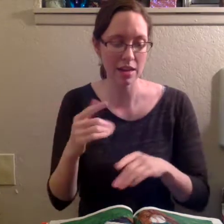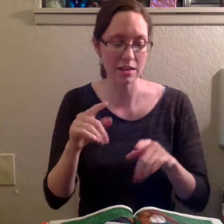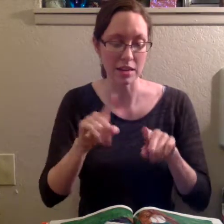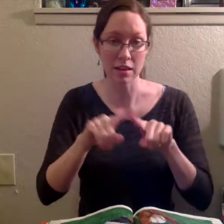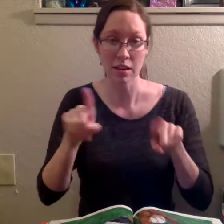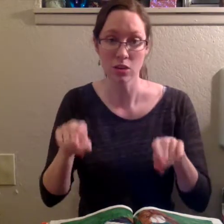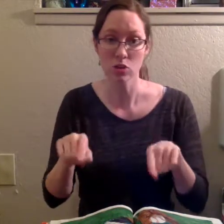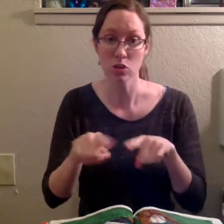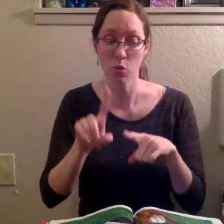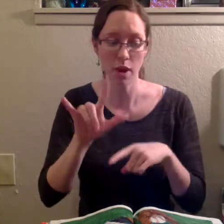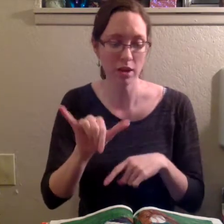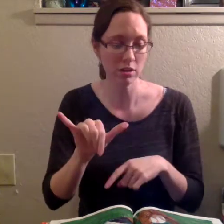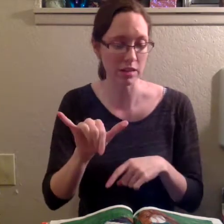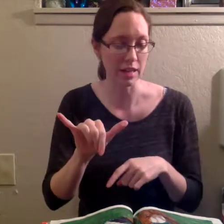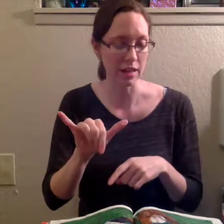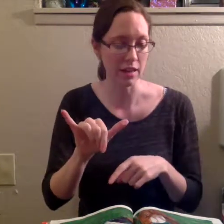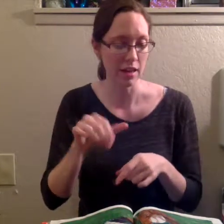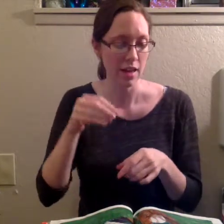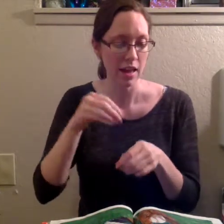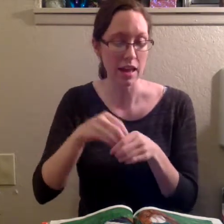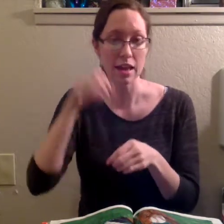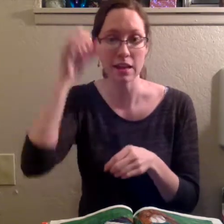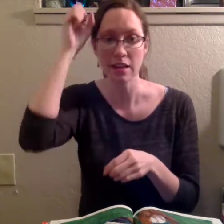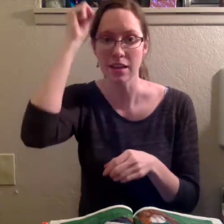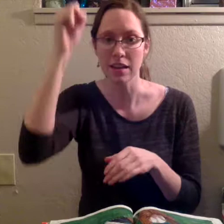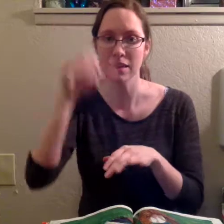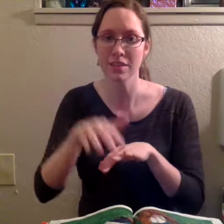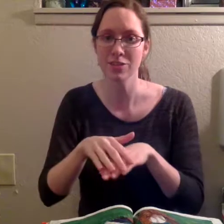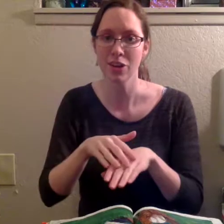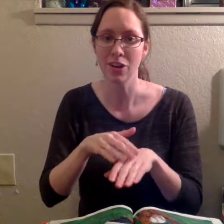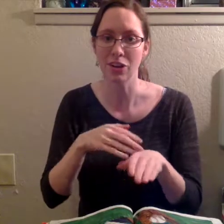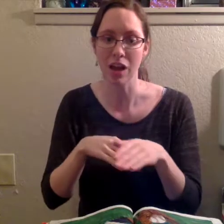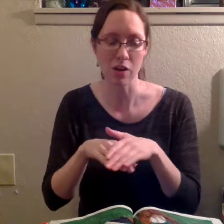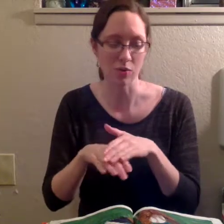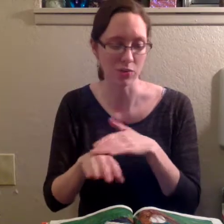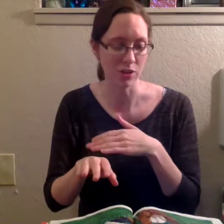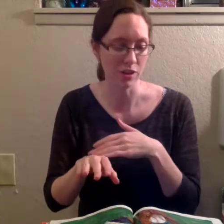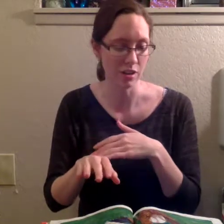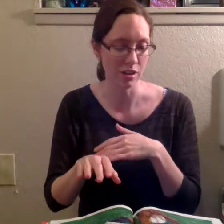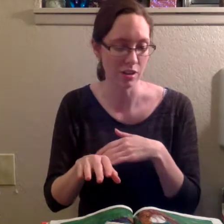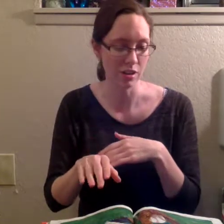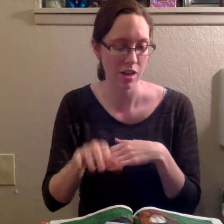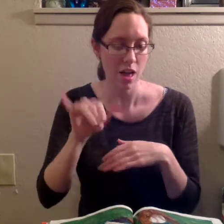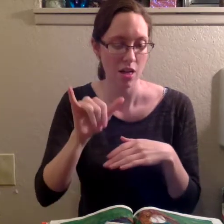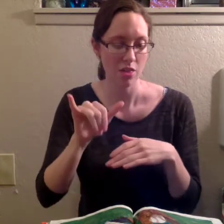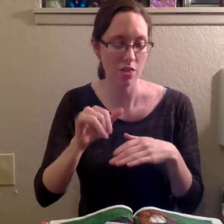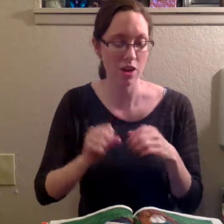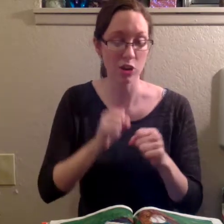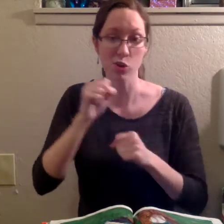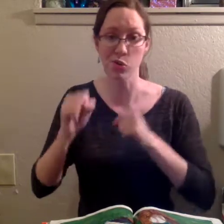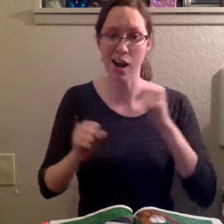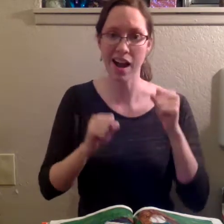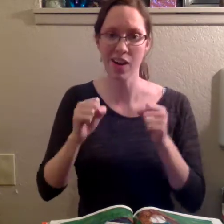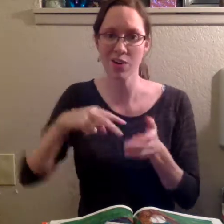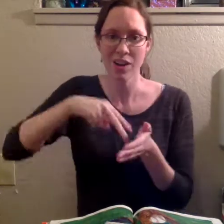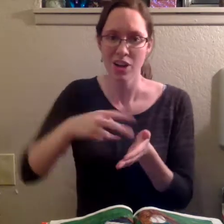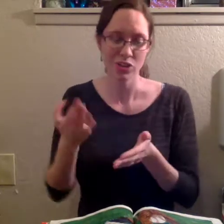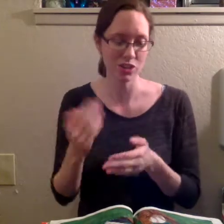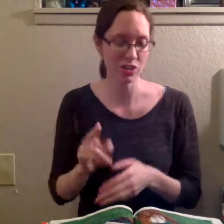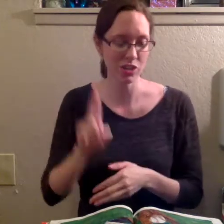landed squarely in his glove. The crowd stood